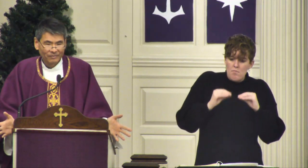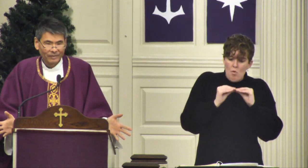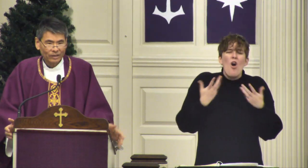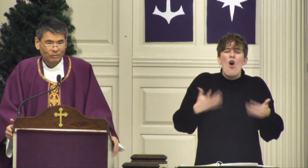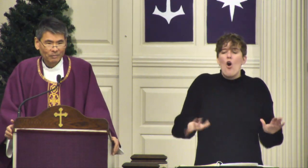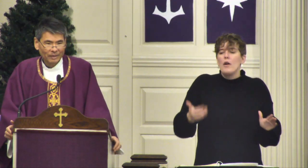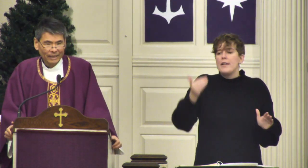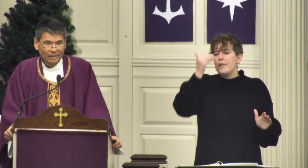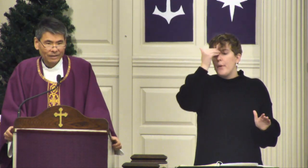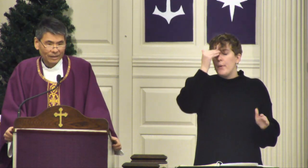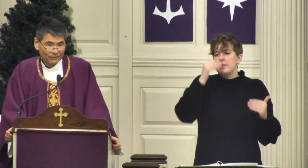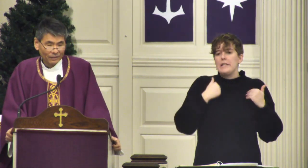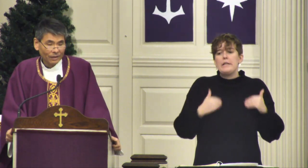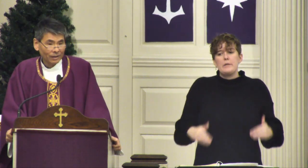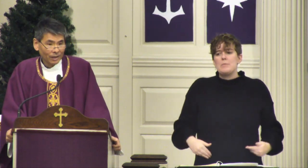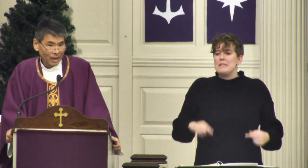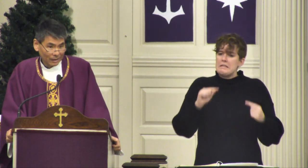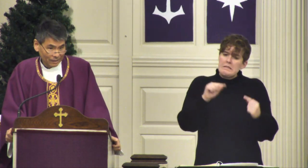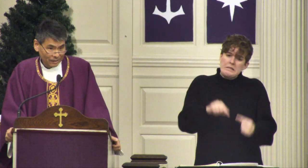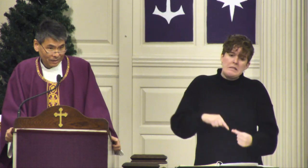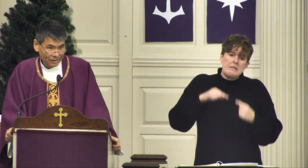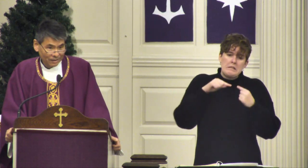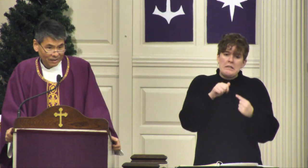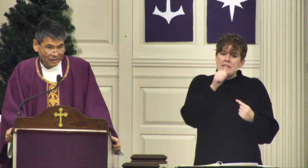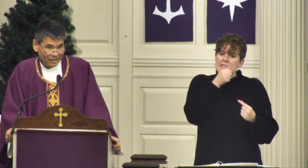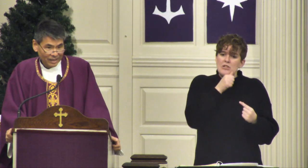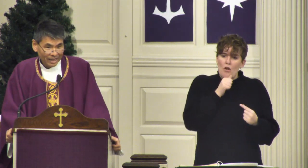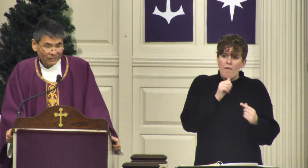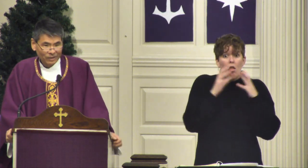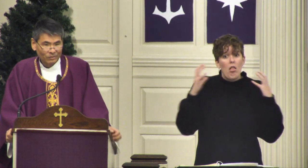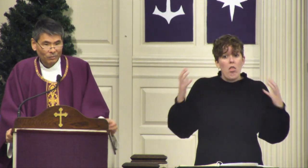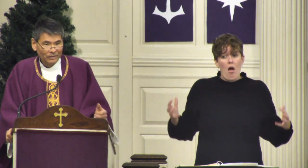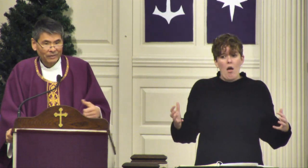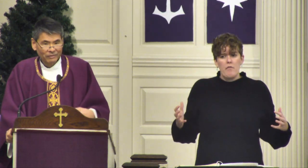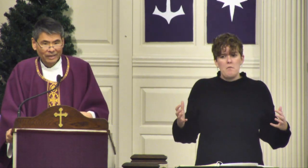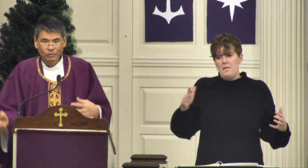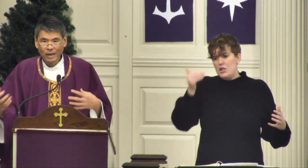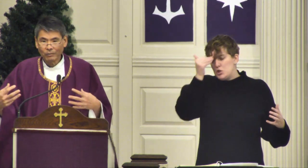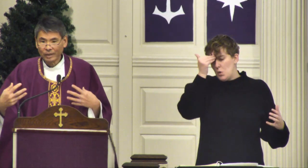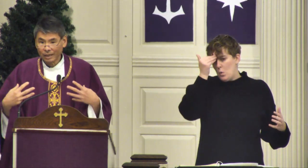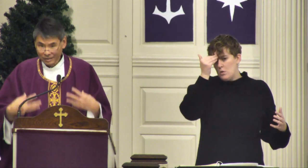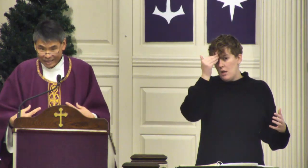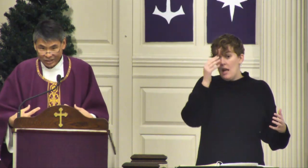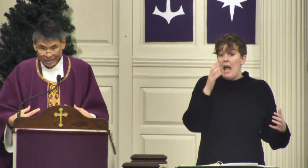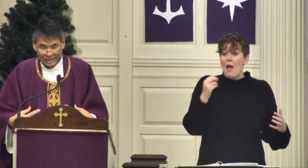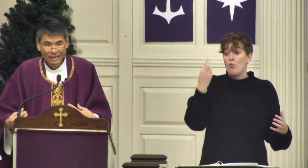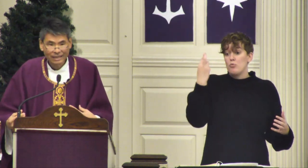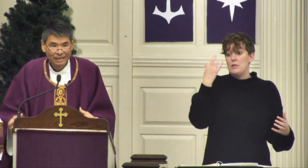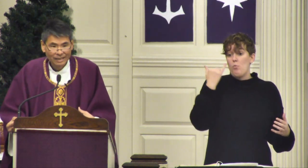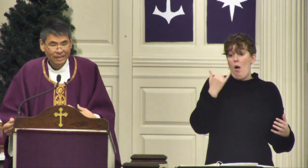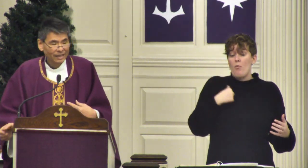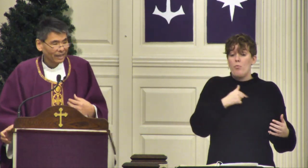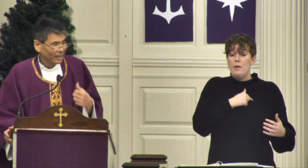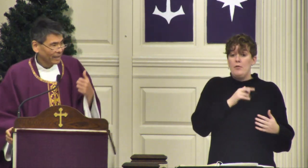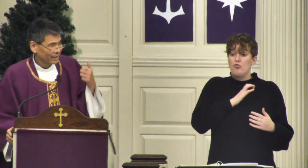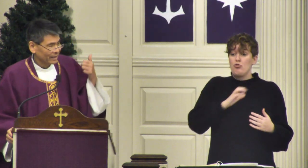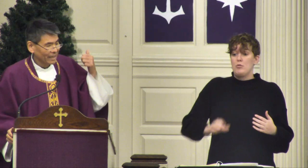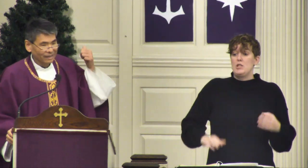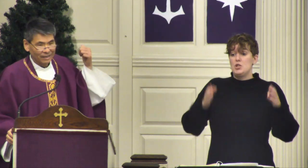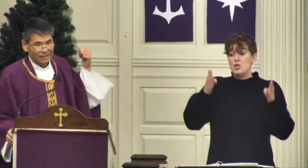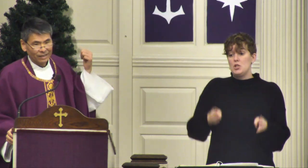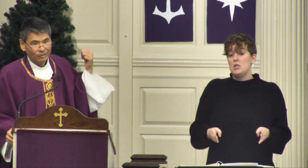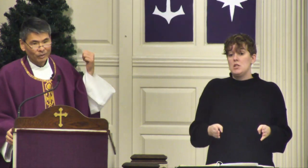that human beings suffer a lot. And of course, one of the reasons why we are Christians is that